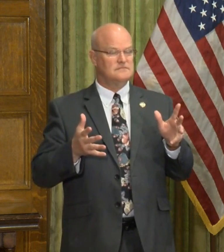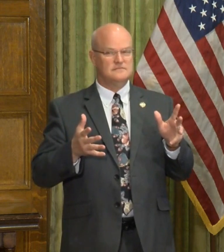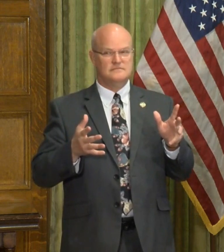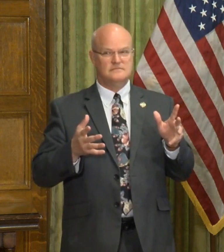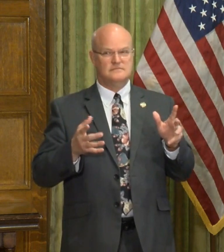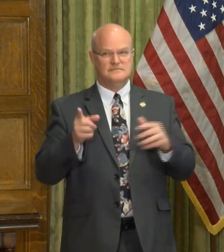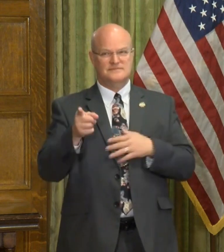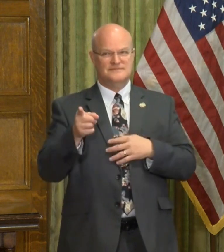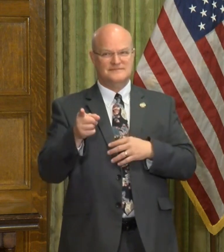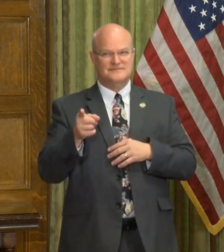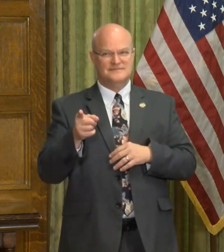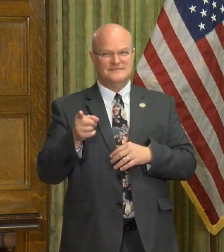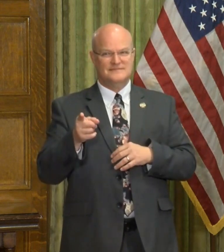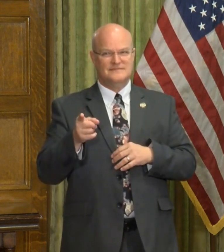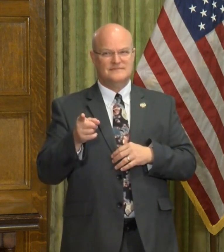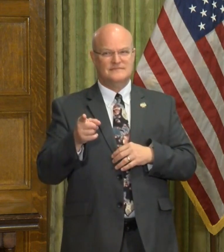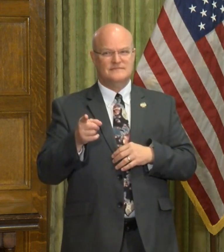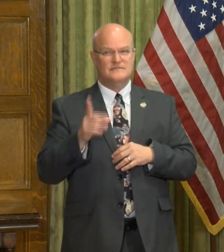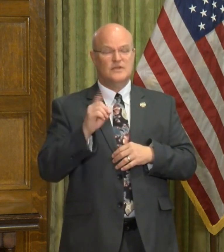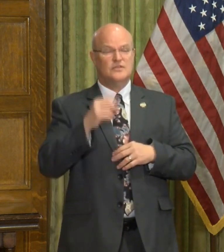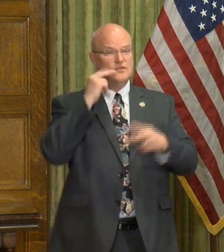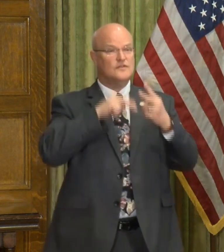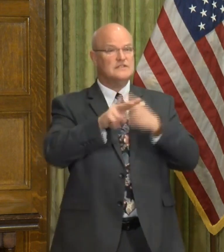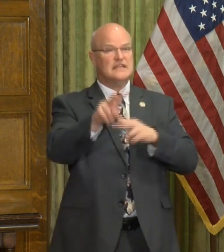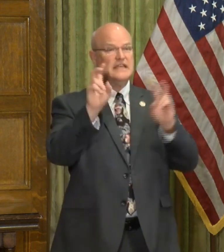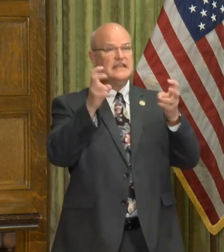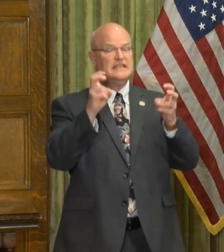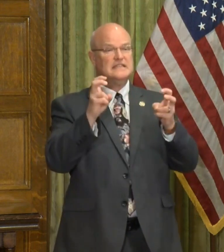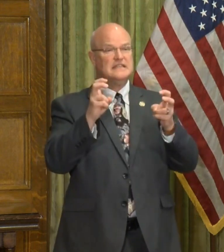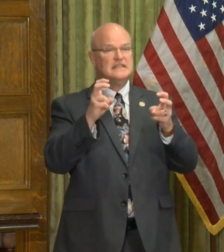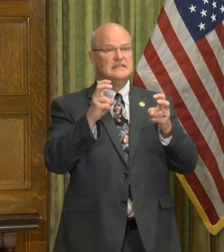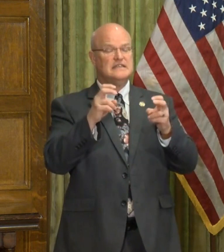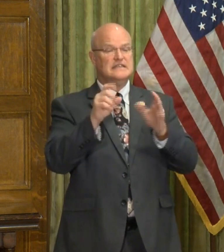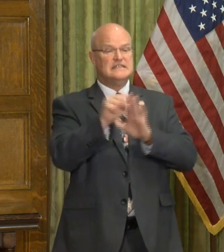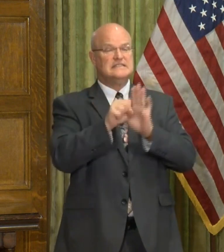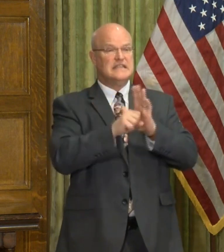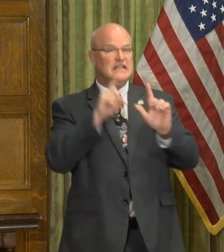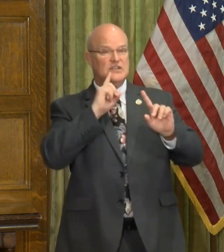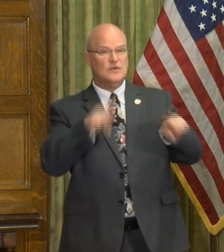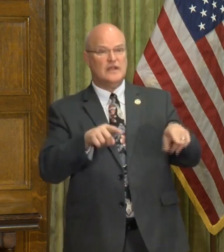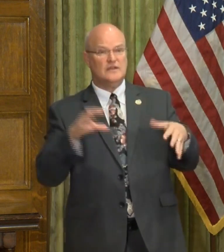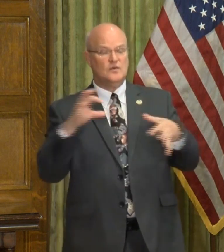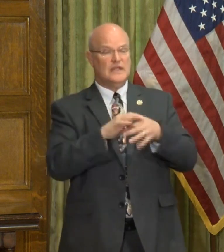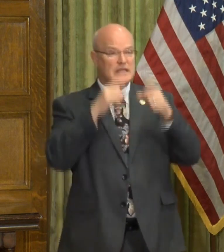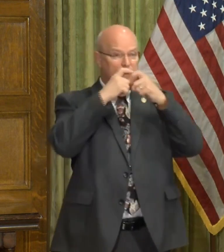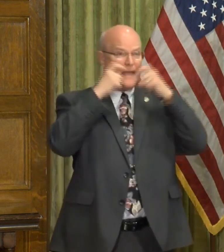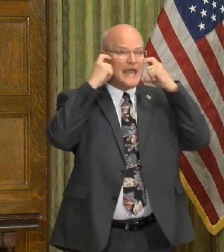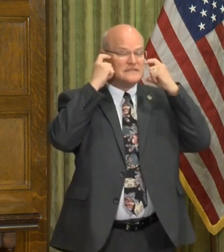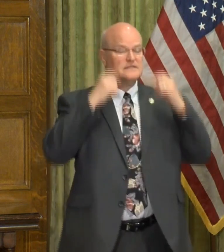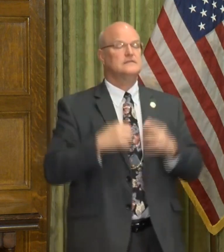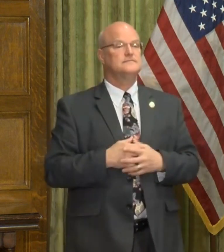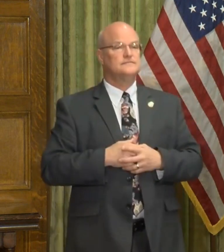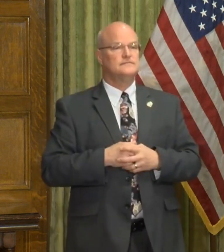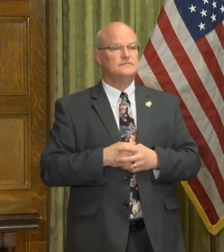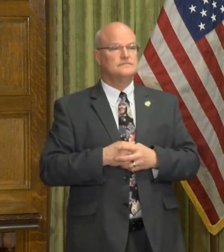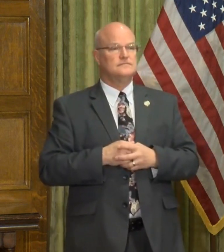All right. We got, yes, do you have a question? Do you foresee issuing any kind of state directive related to masks?